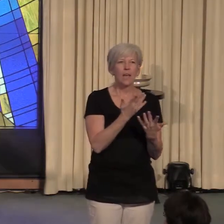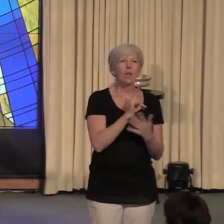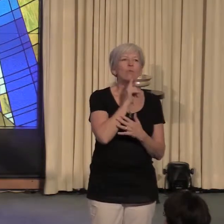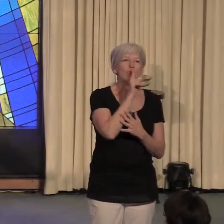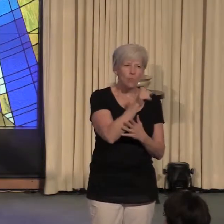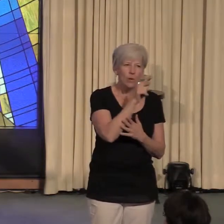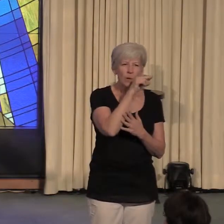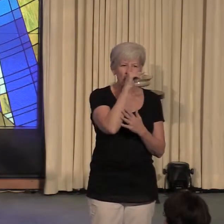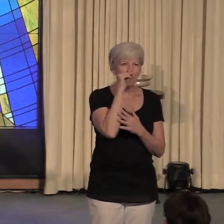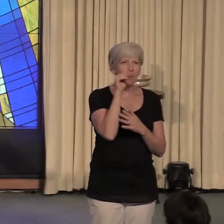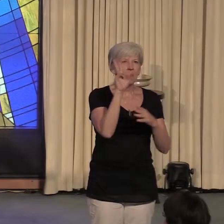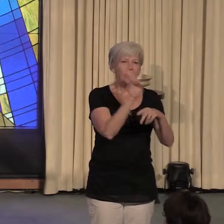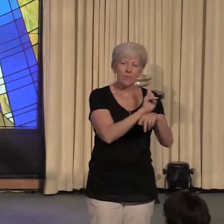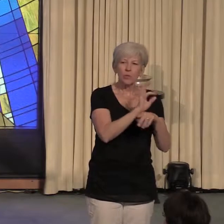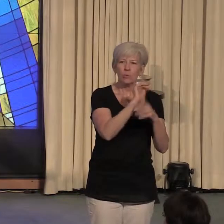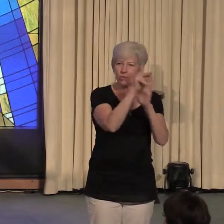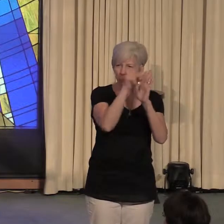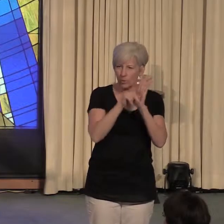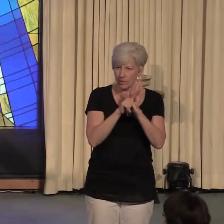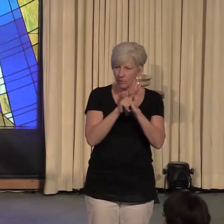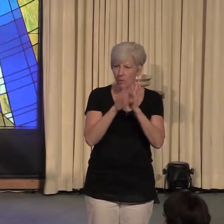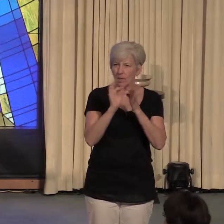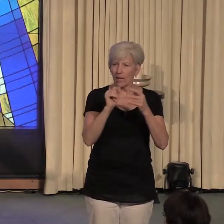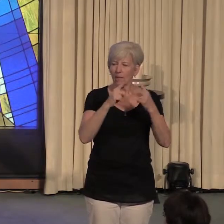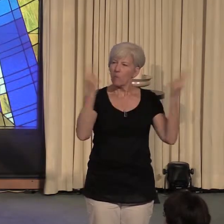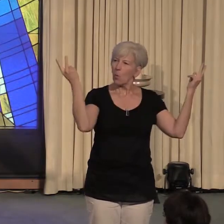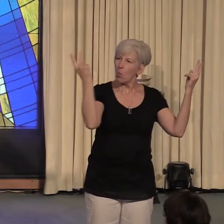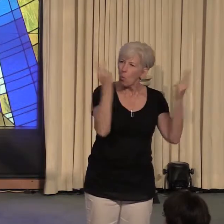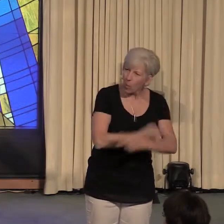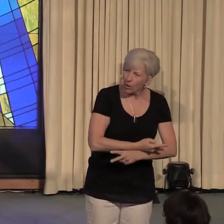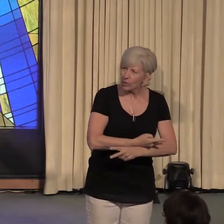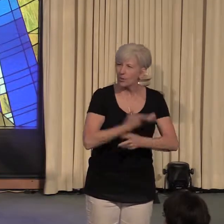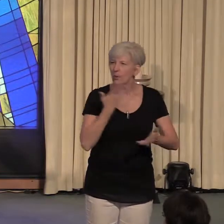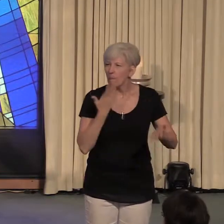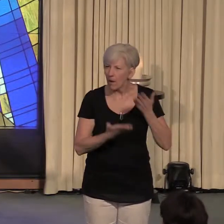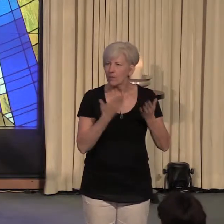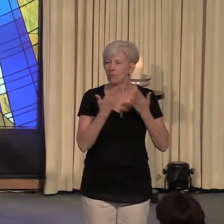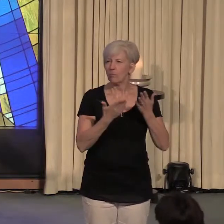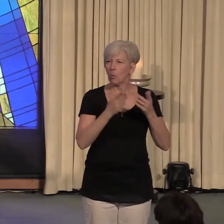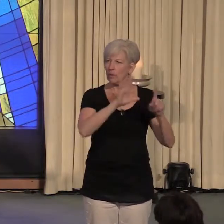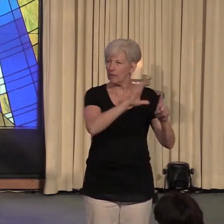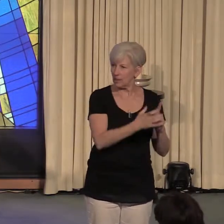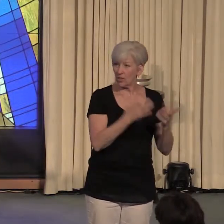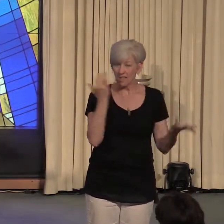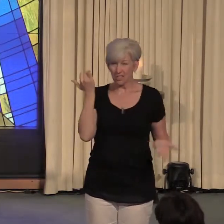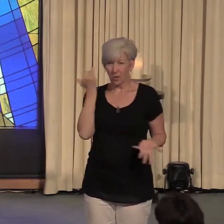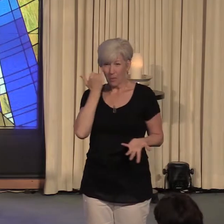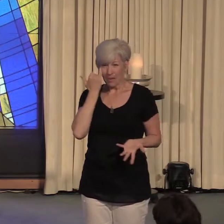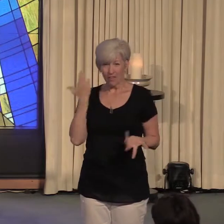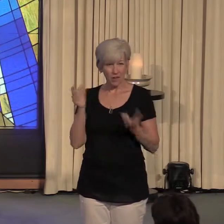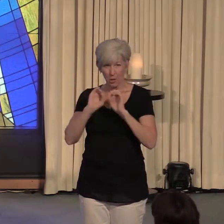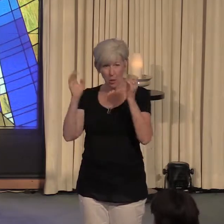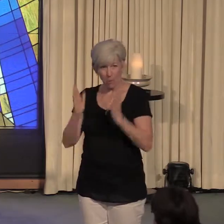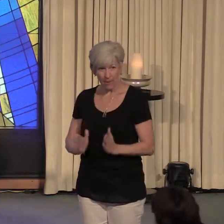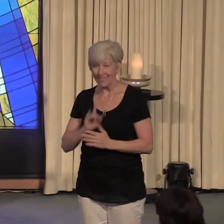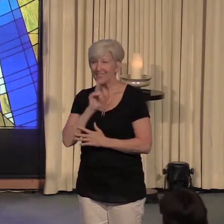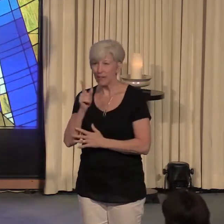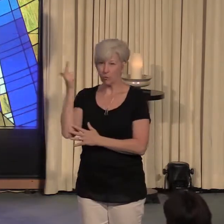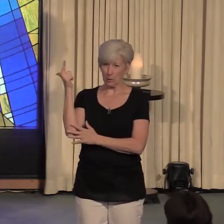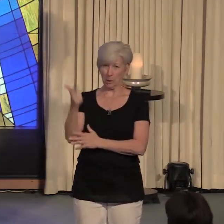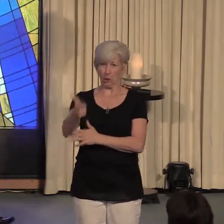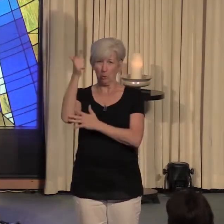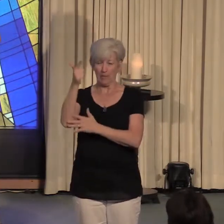possible conditions. So if nobody's actually shooting bullets at you, if no one's actually dropping